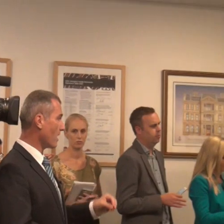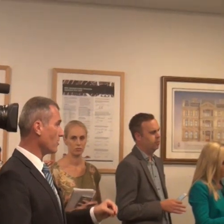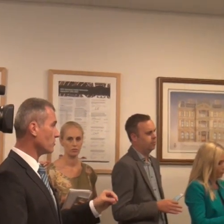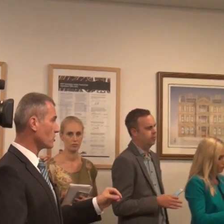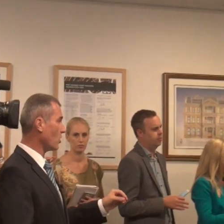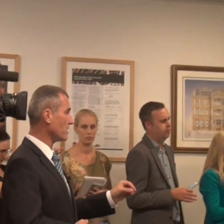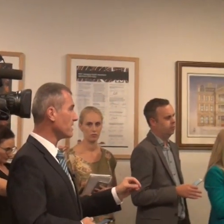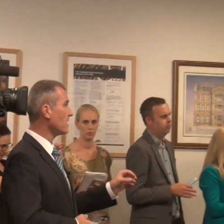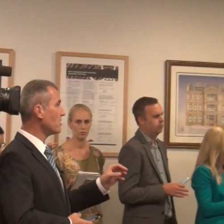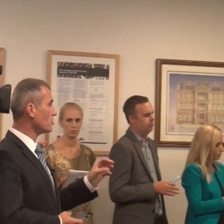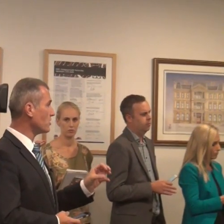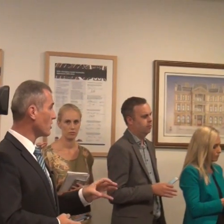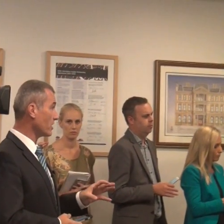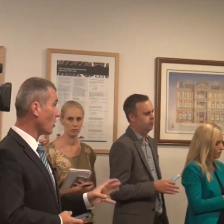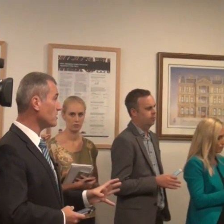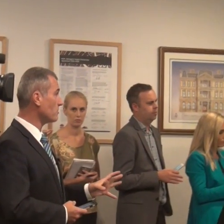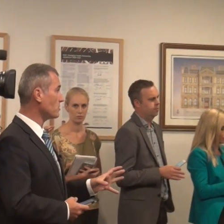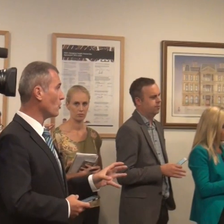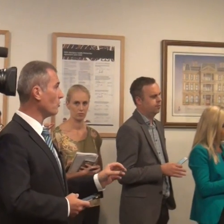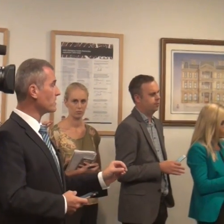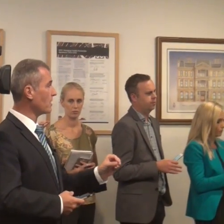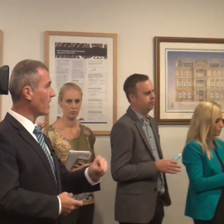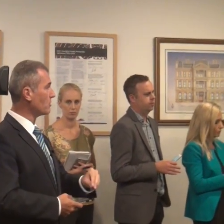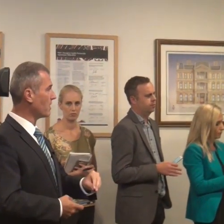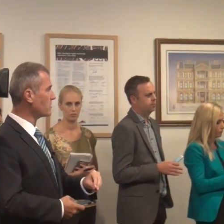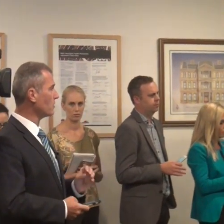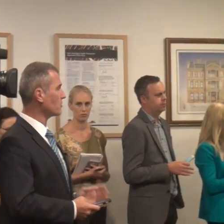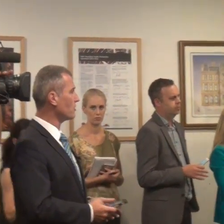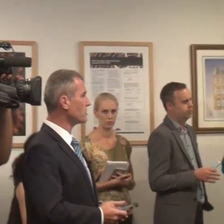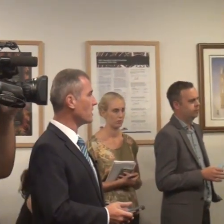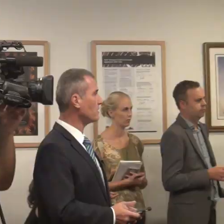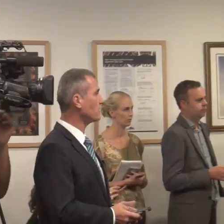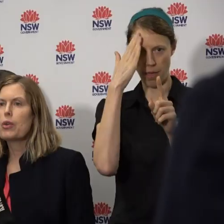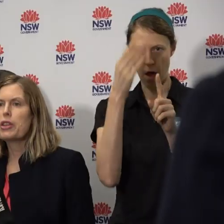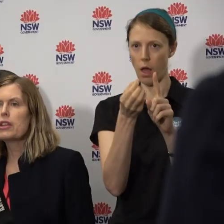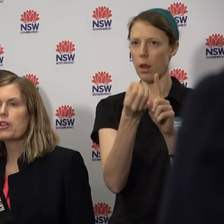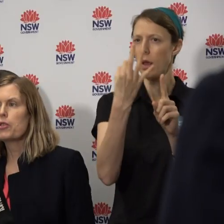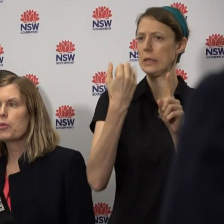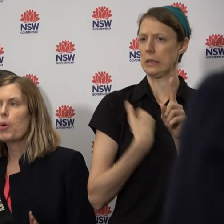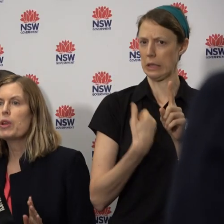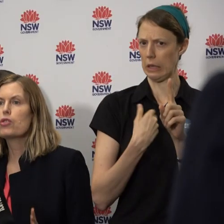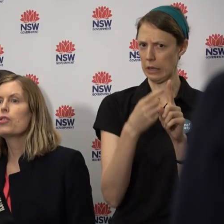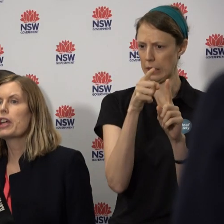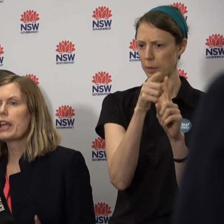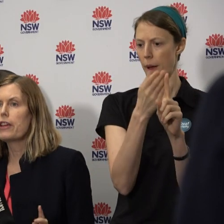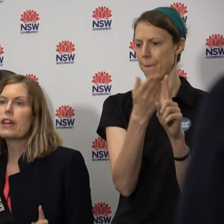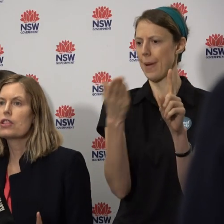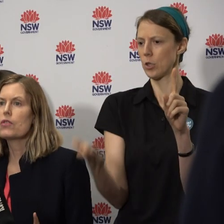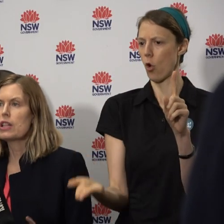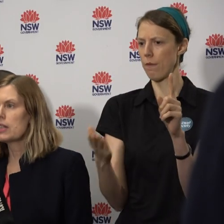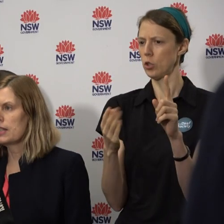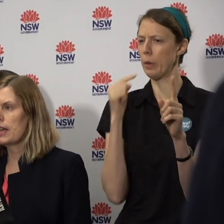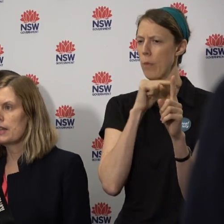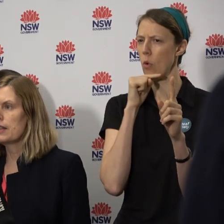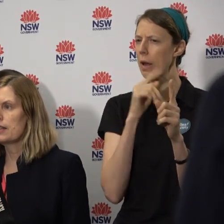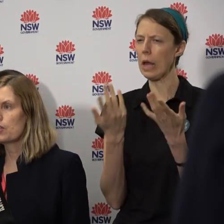the mother who is a colleague? She's showing no symptoms at all, but somehow has passed it on to her son. So I think that we should not get ahead of ourselves